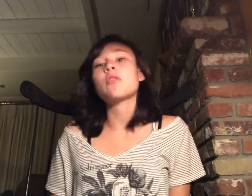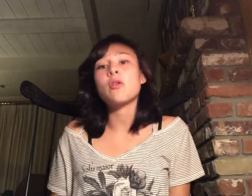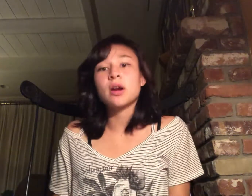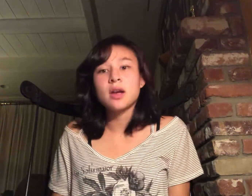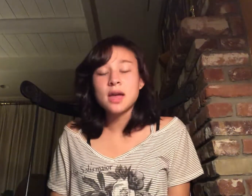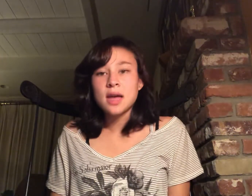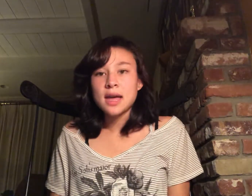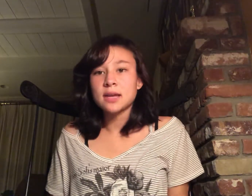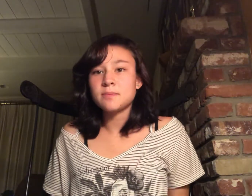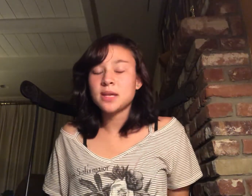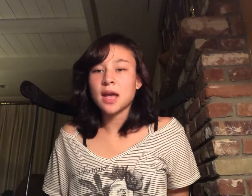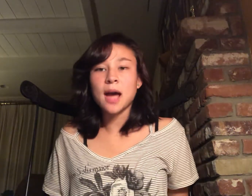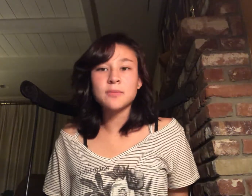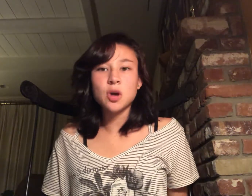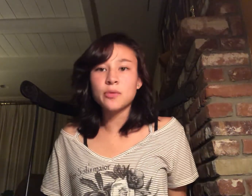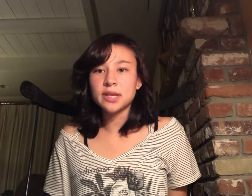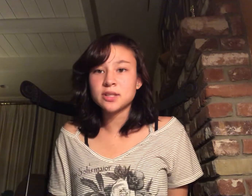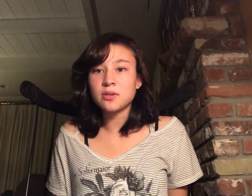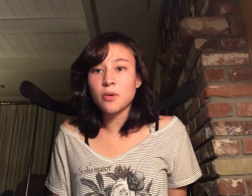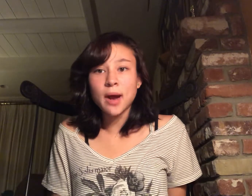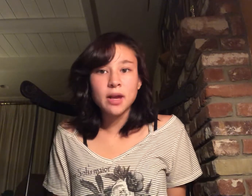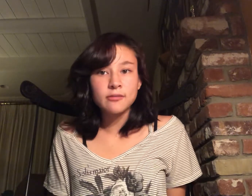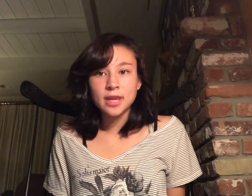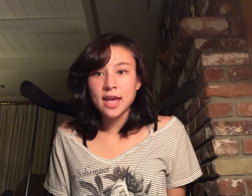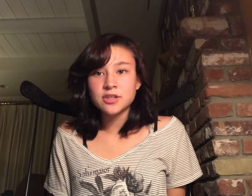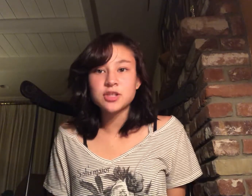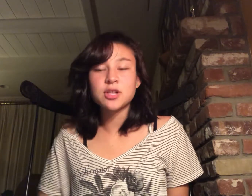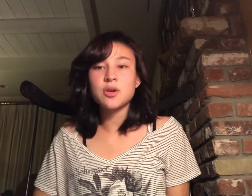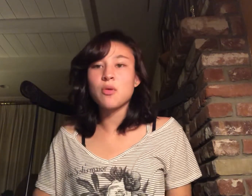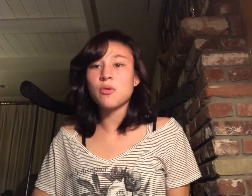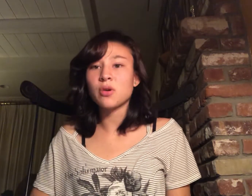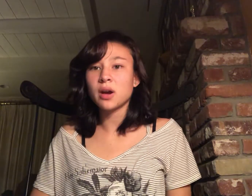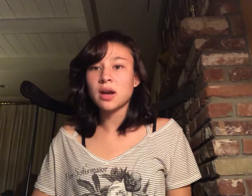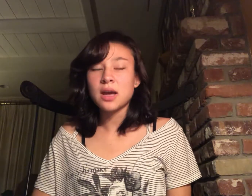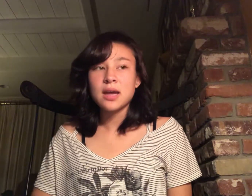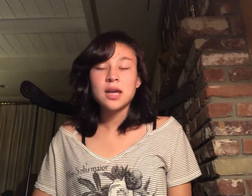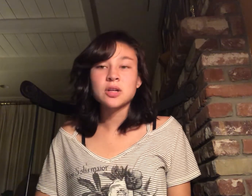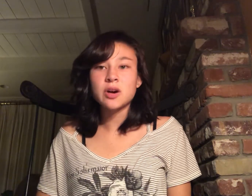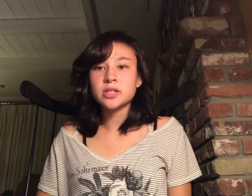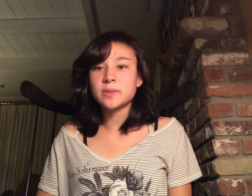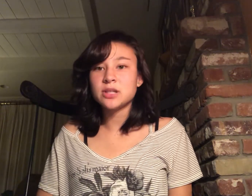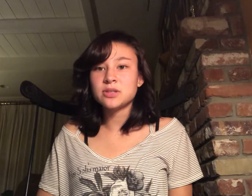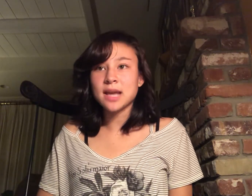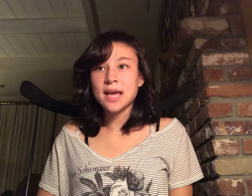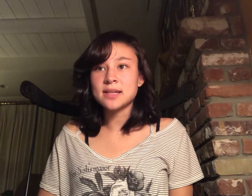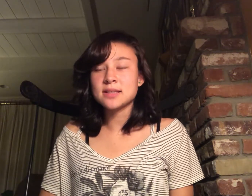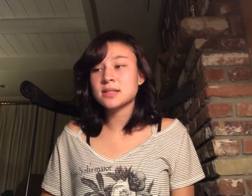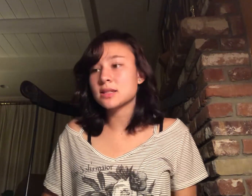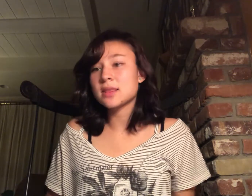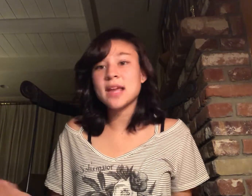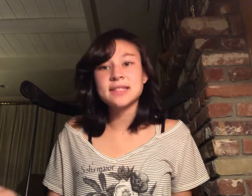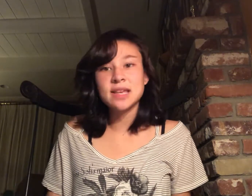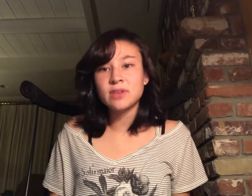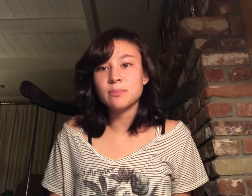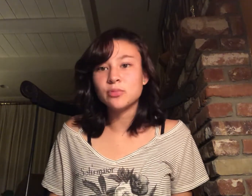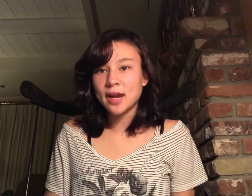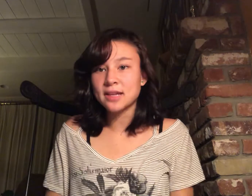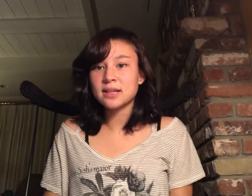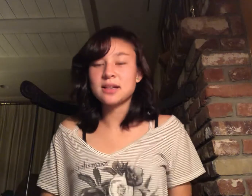for, it could be I'm going to Hawaii on vacation, or it could also be used as Thanksgiving break.